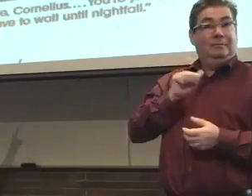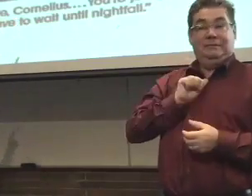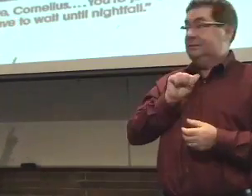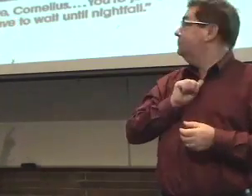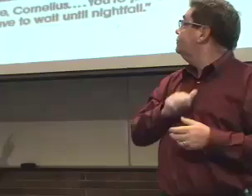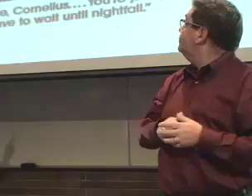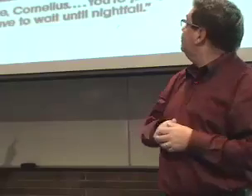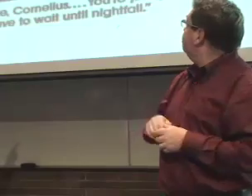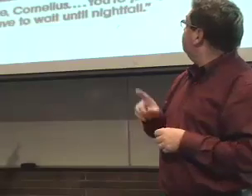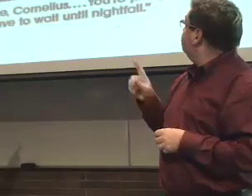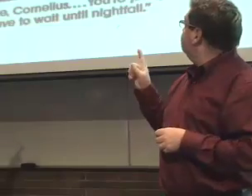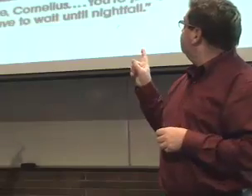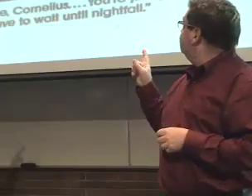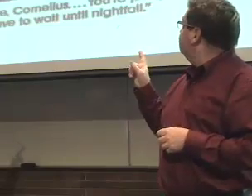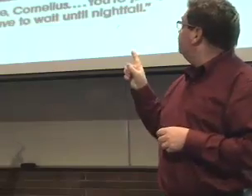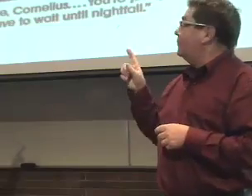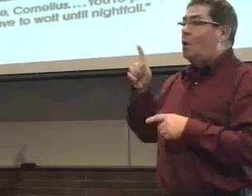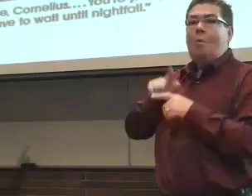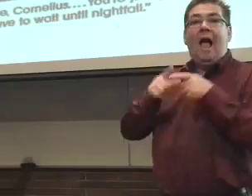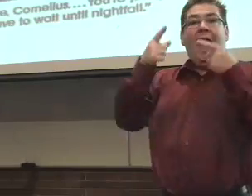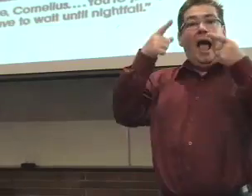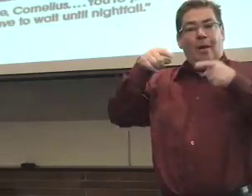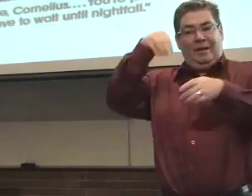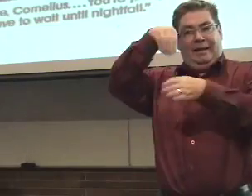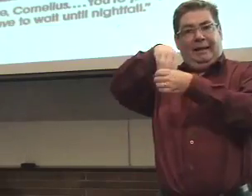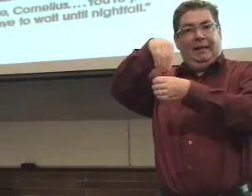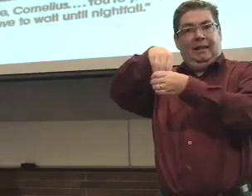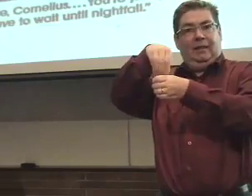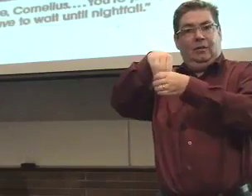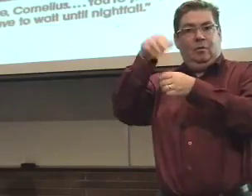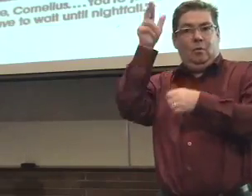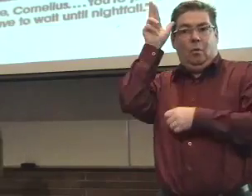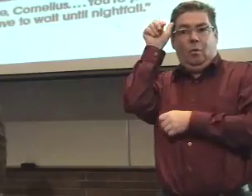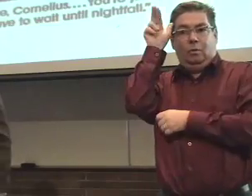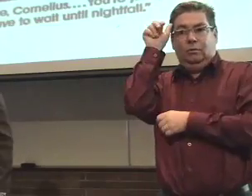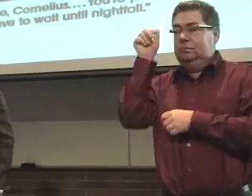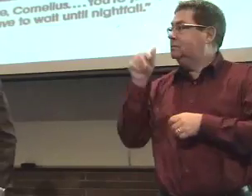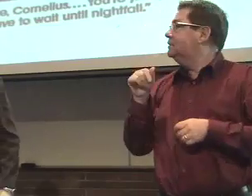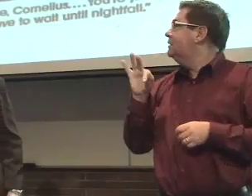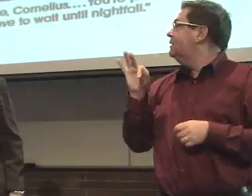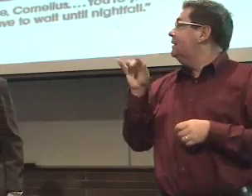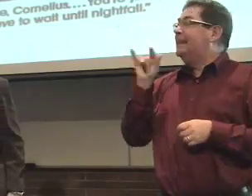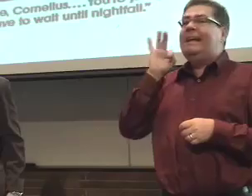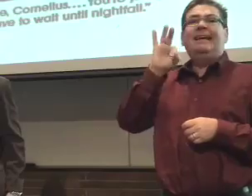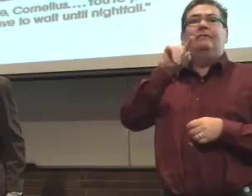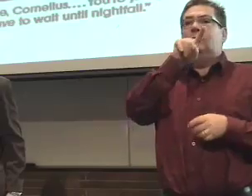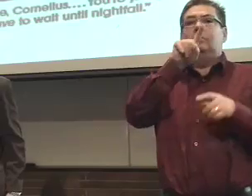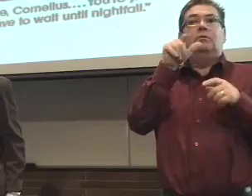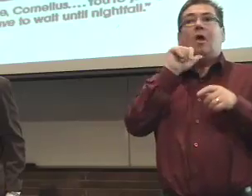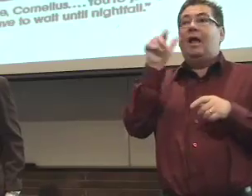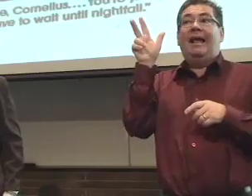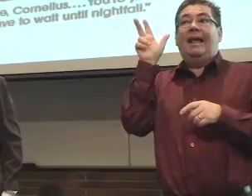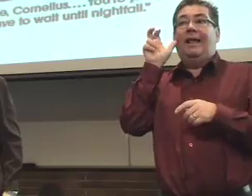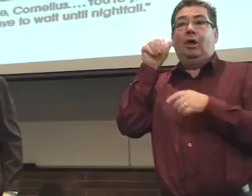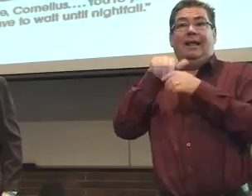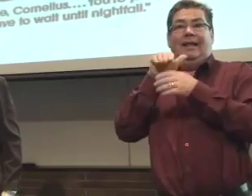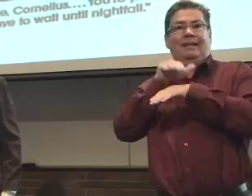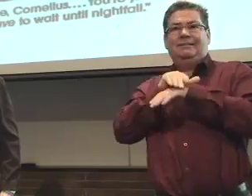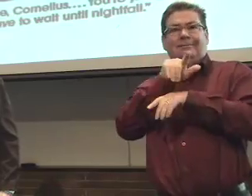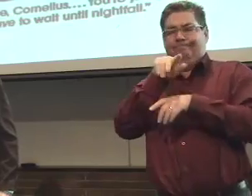is what happens on the inside. And if you have not heard this in English, it really doesn't make sense when you look at it